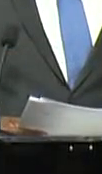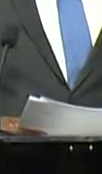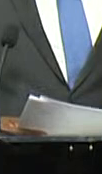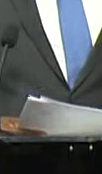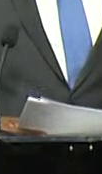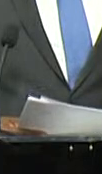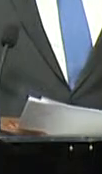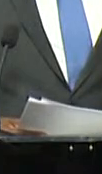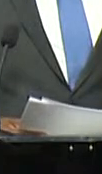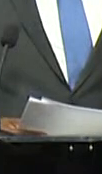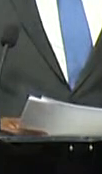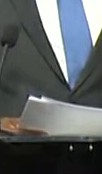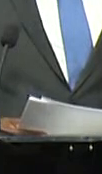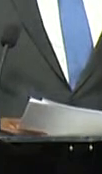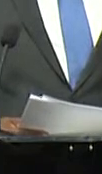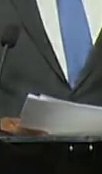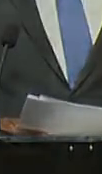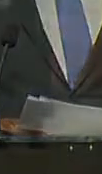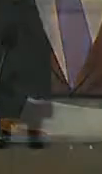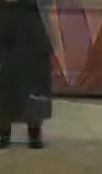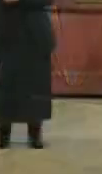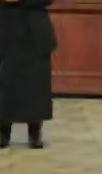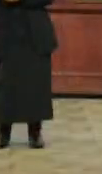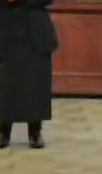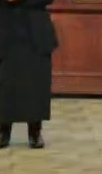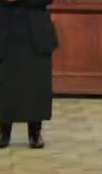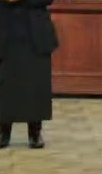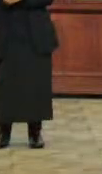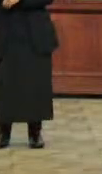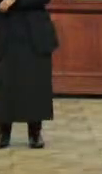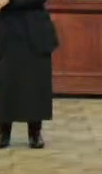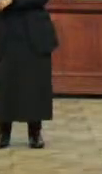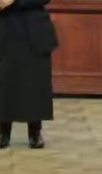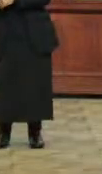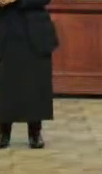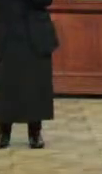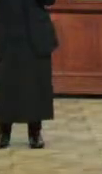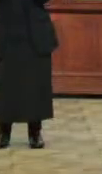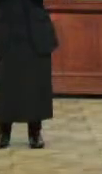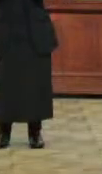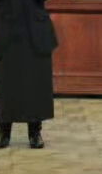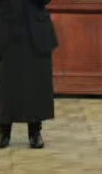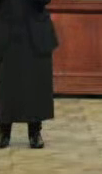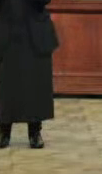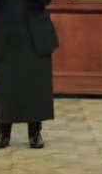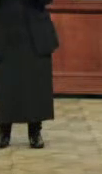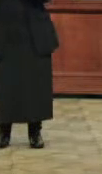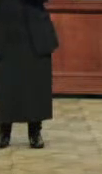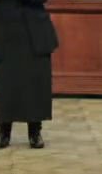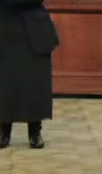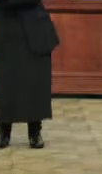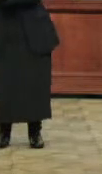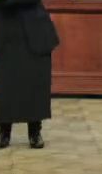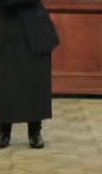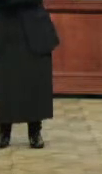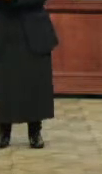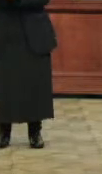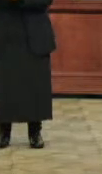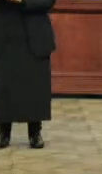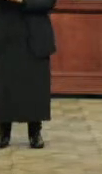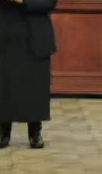Center at Lake Nona will be holding free COVID-19 vaccination clinics on Saturday and